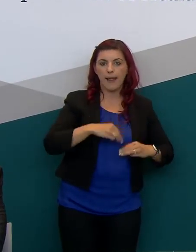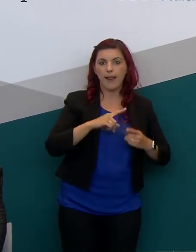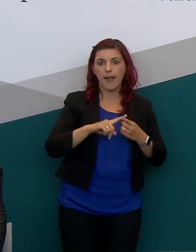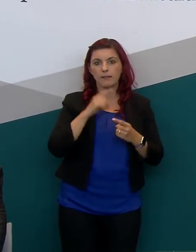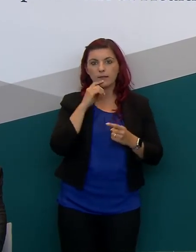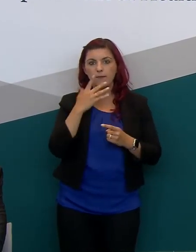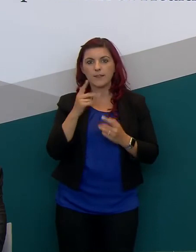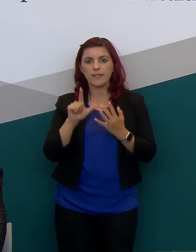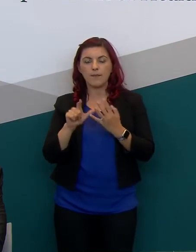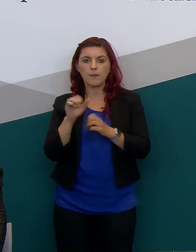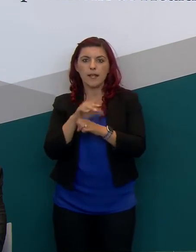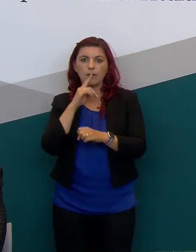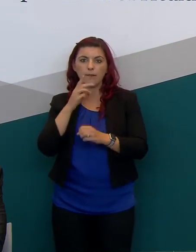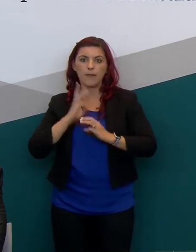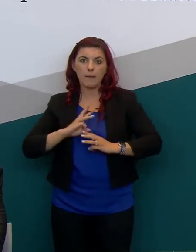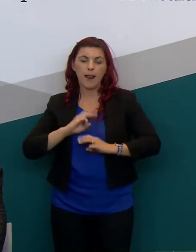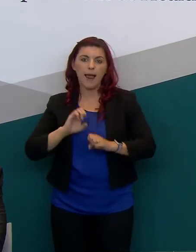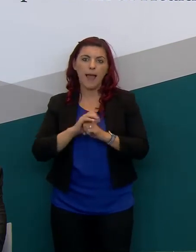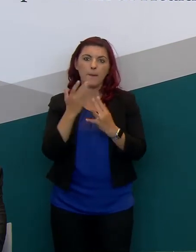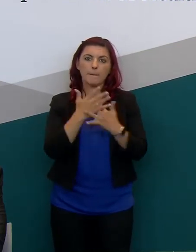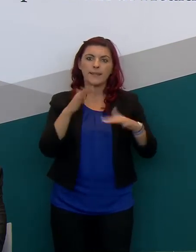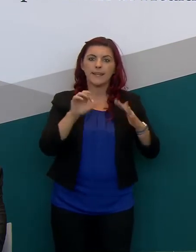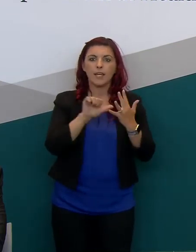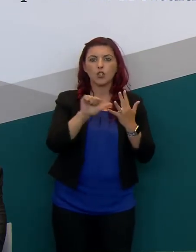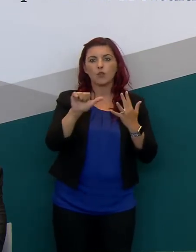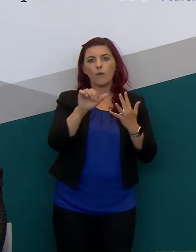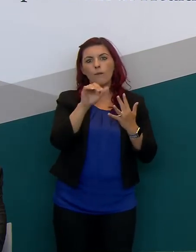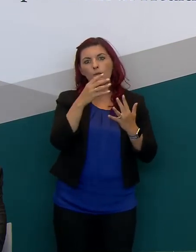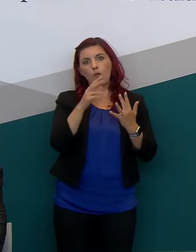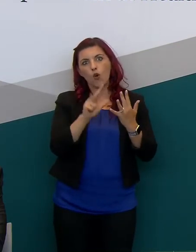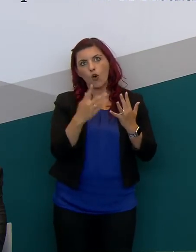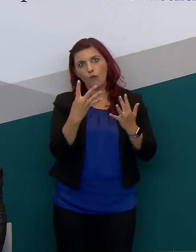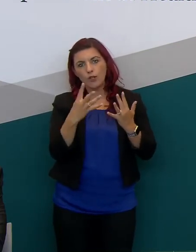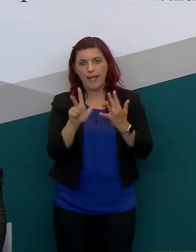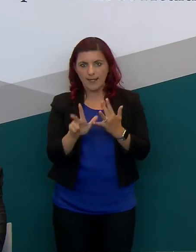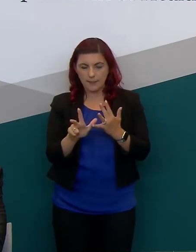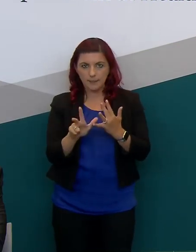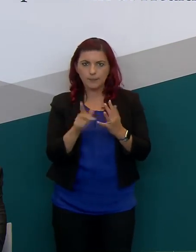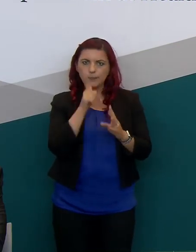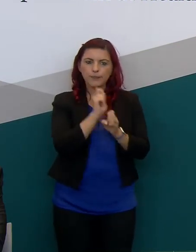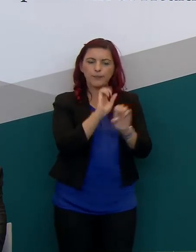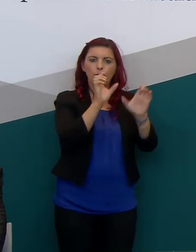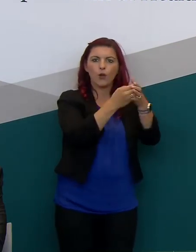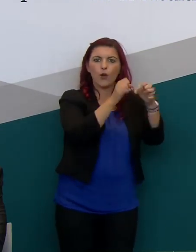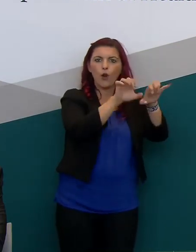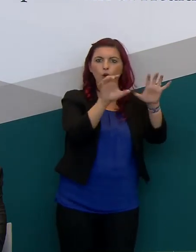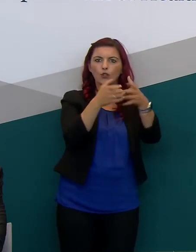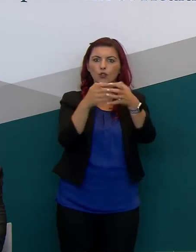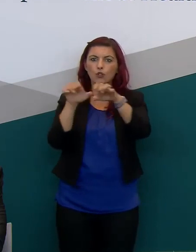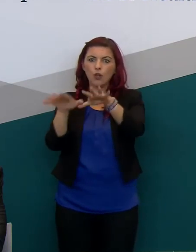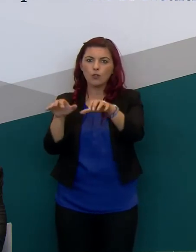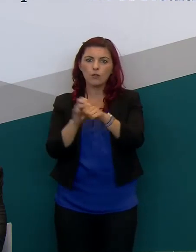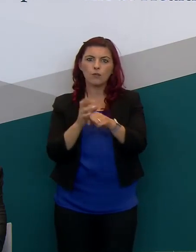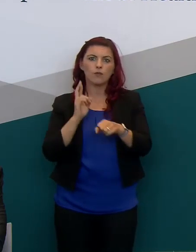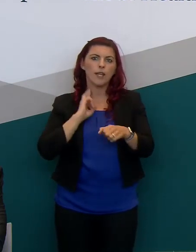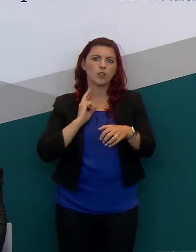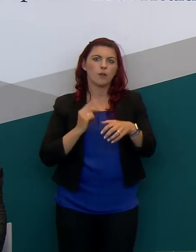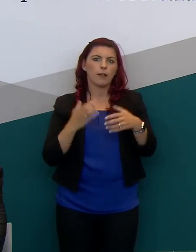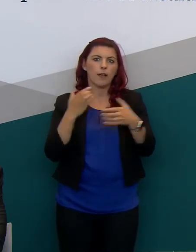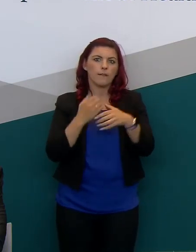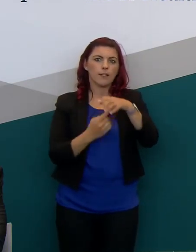is 48. And briefly, in respect of clusters in residential care facilities, we have unchanged number